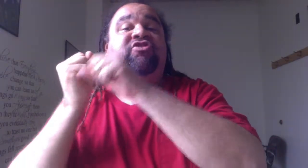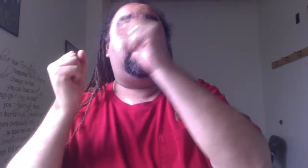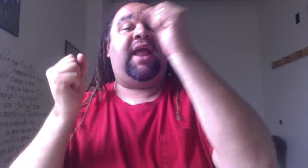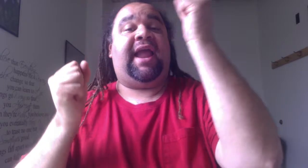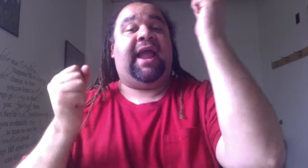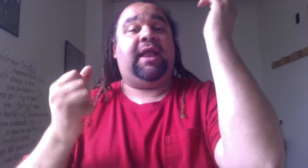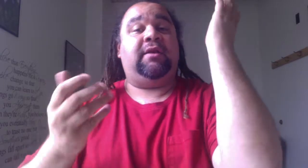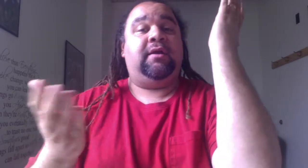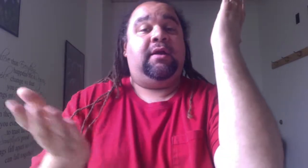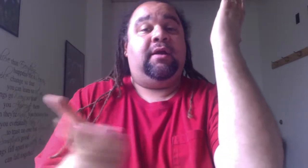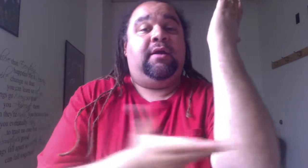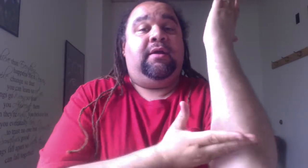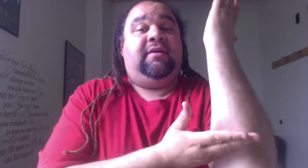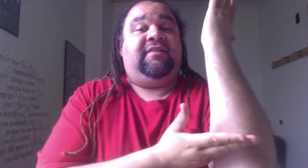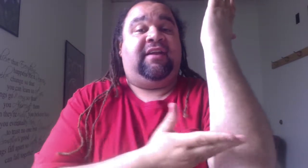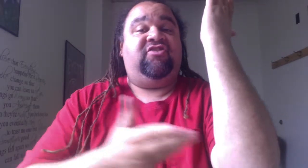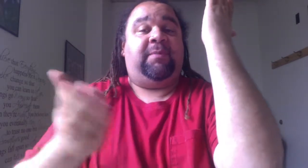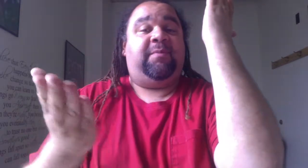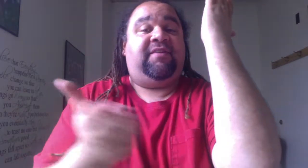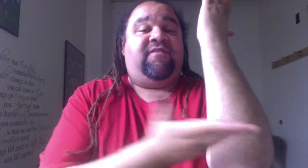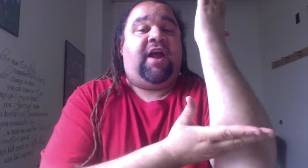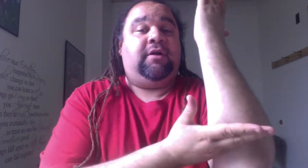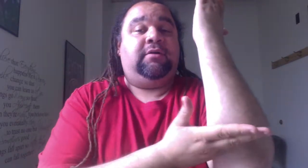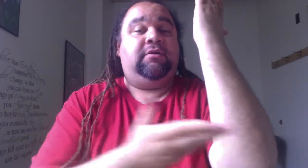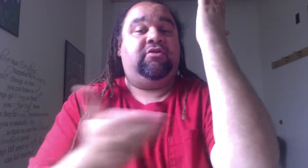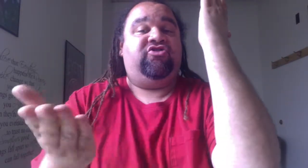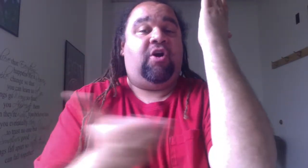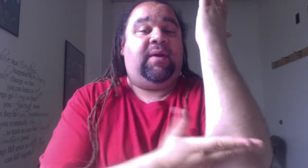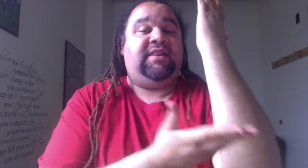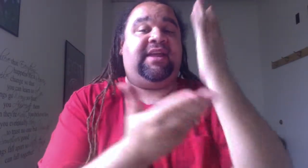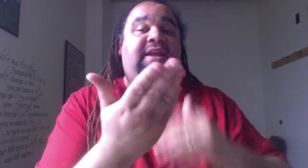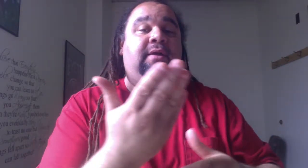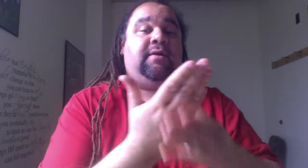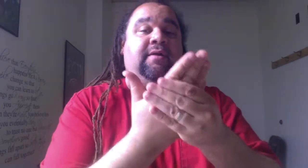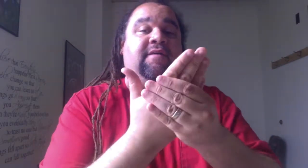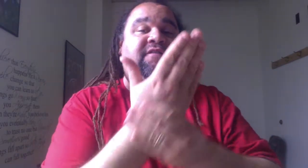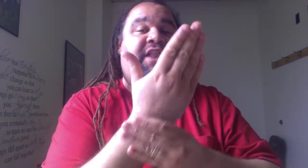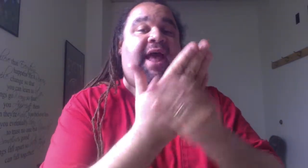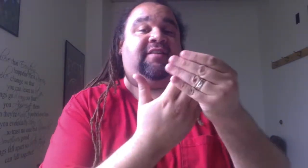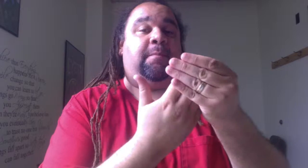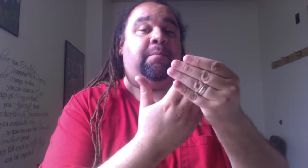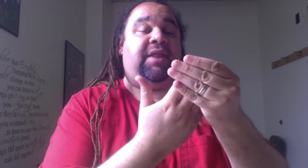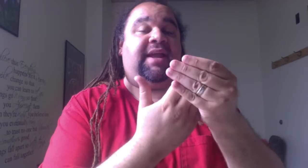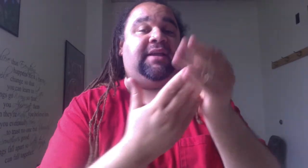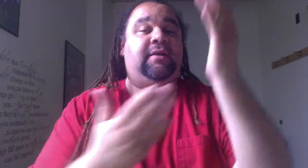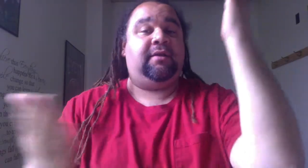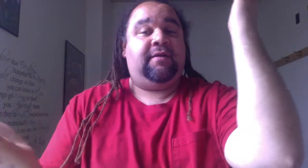depiction and size and shape specifier, showing the flat blade